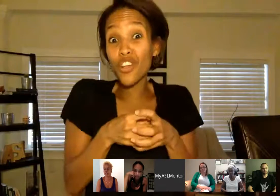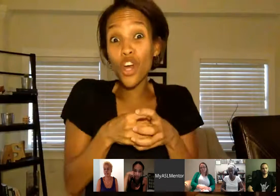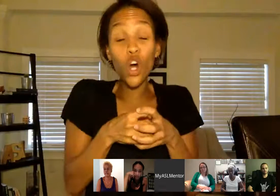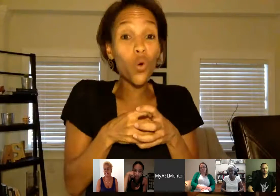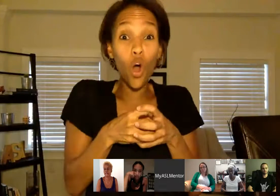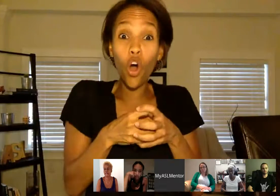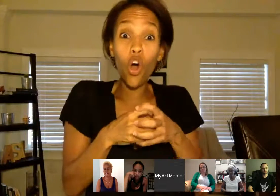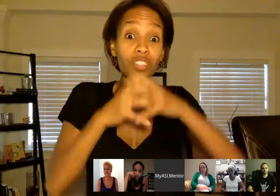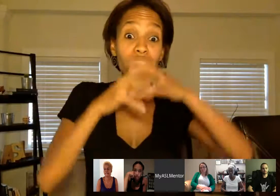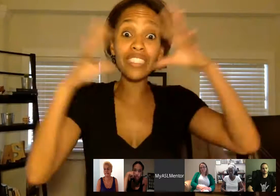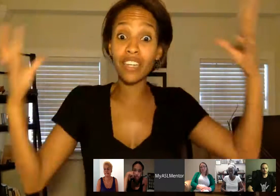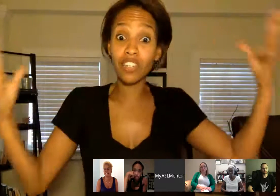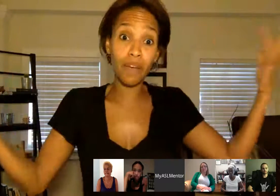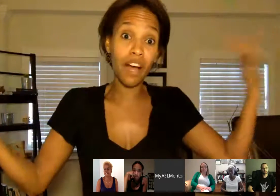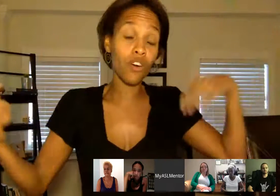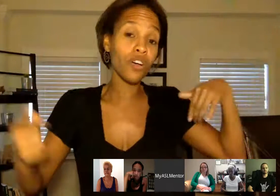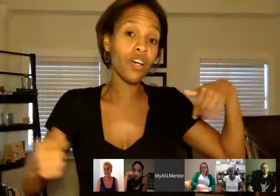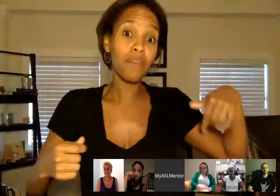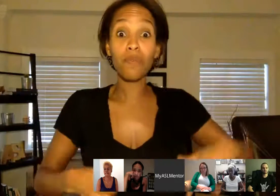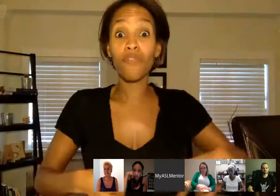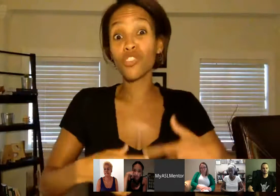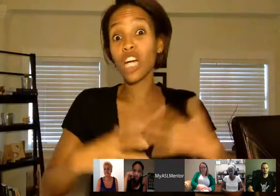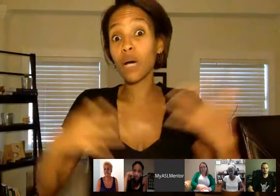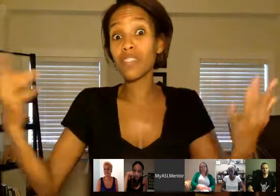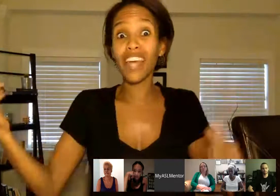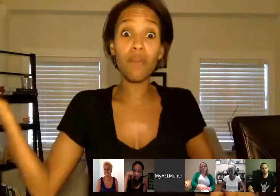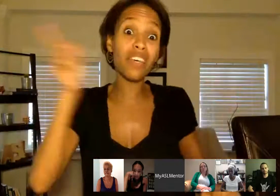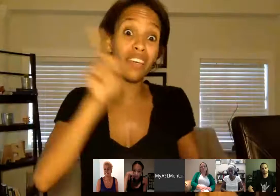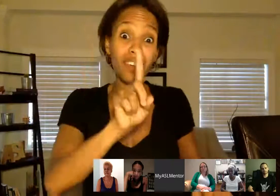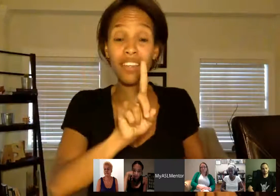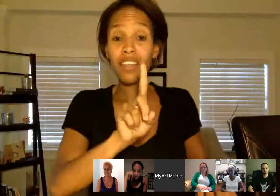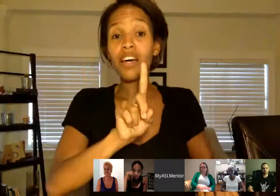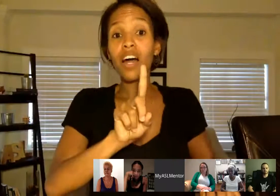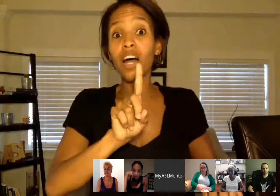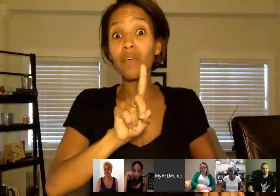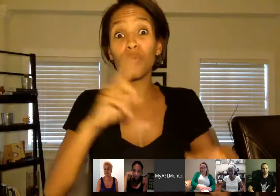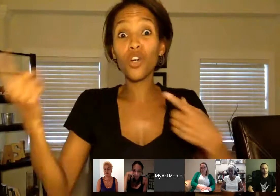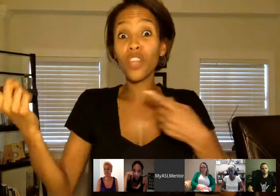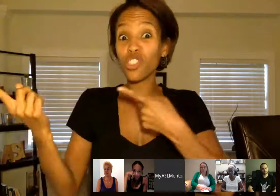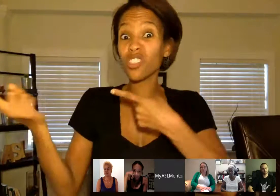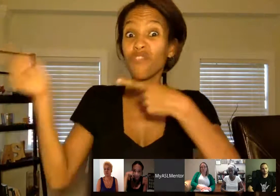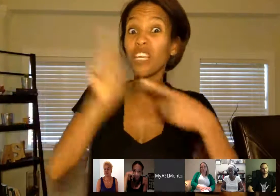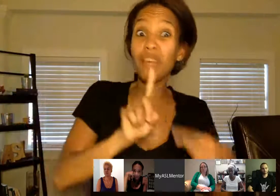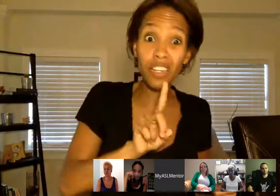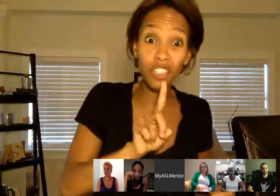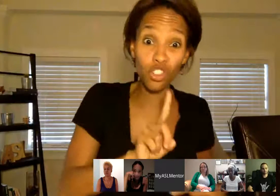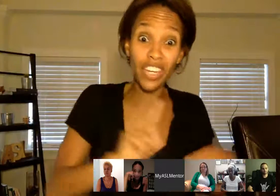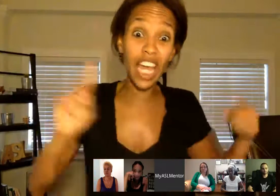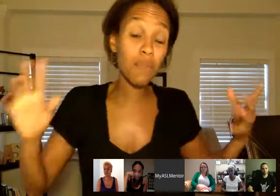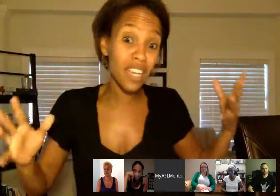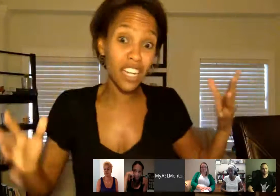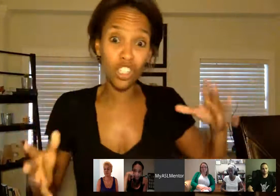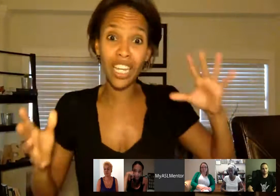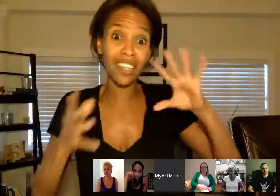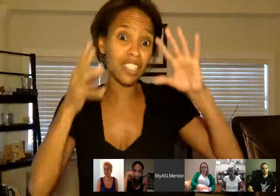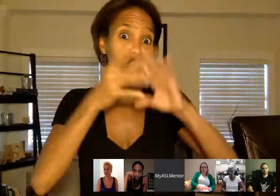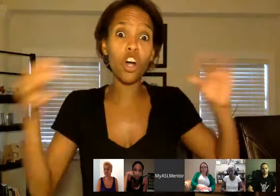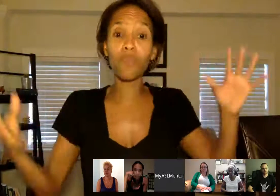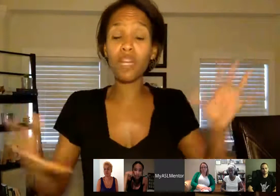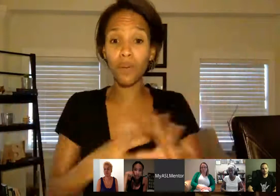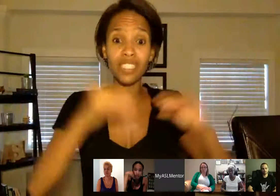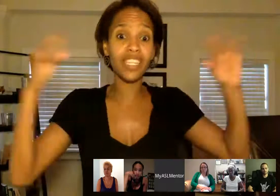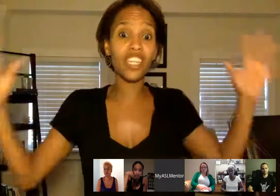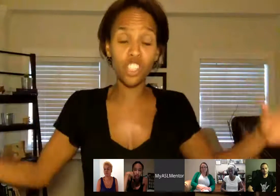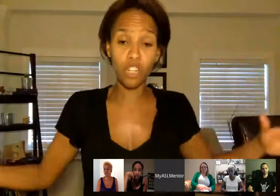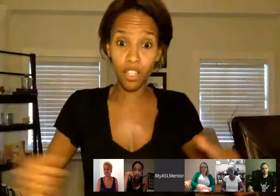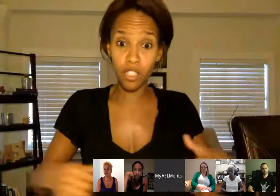may know all the details about, maybe Professor Thomas came in, maybe we know that she's a female and she came in and she had this long,